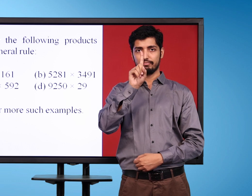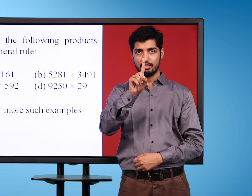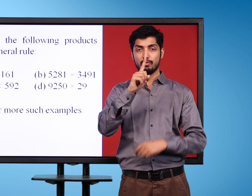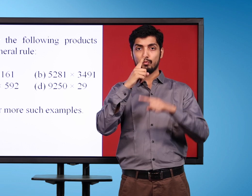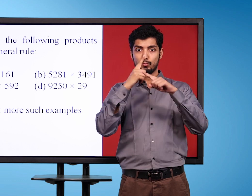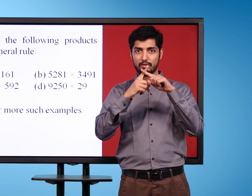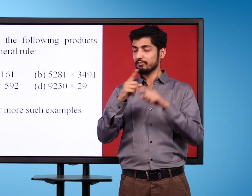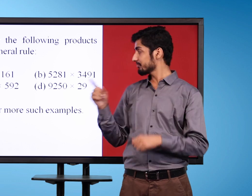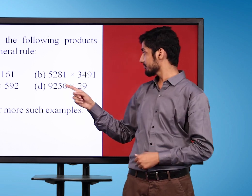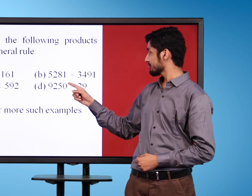5,281 multiplied by